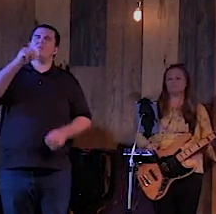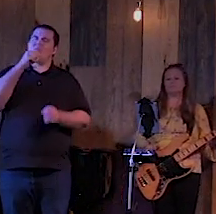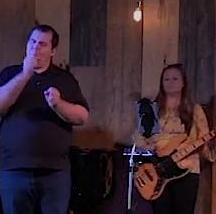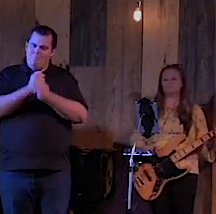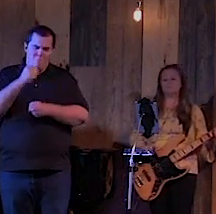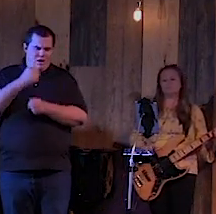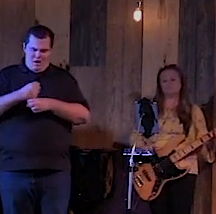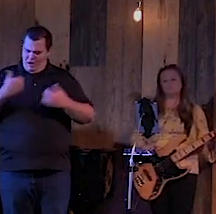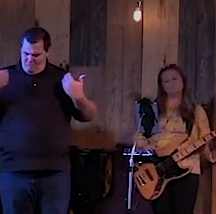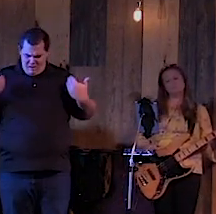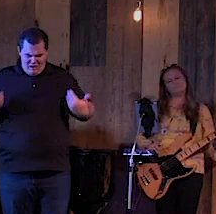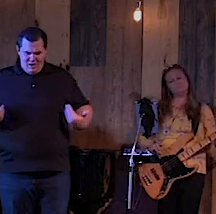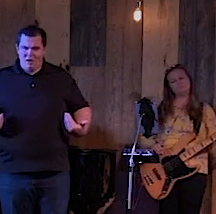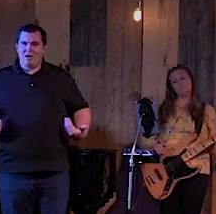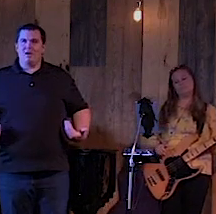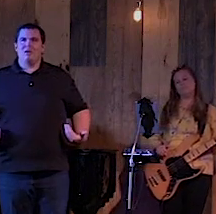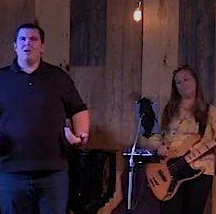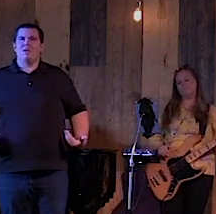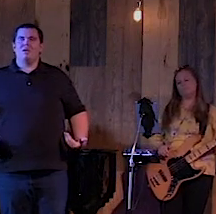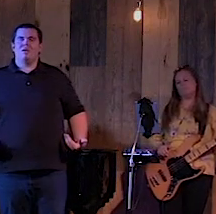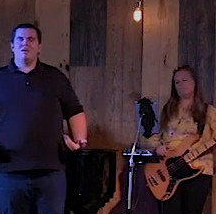own.